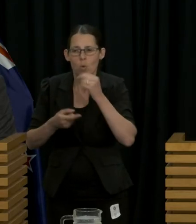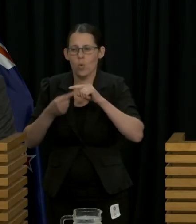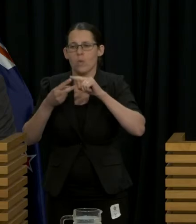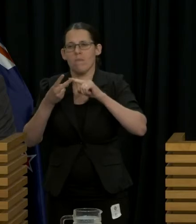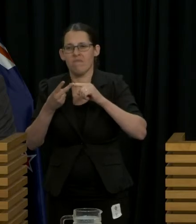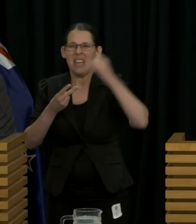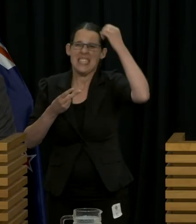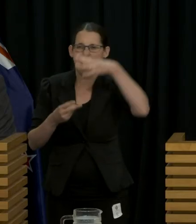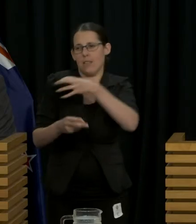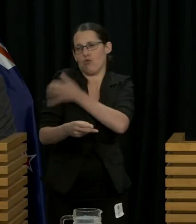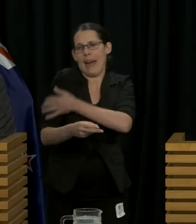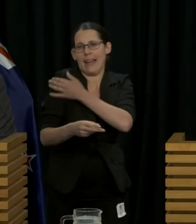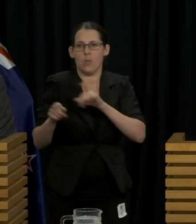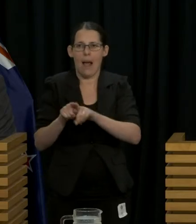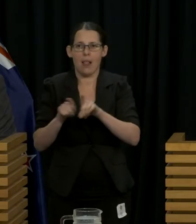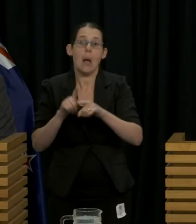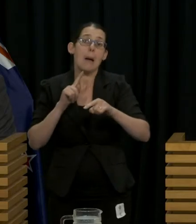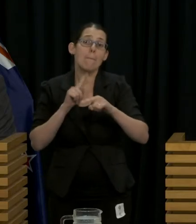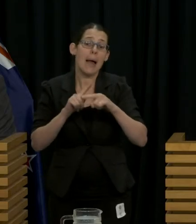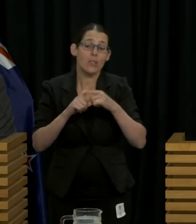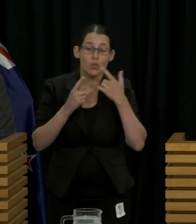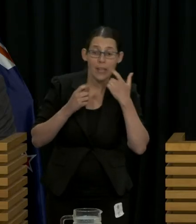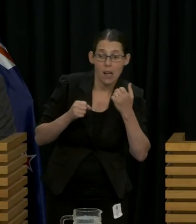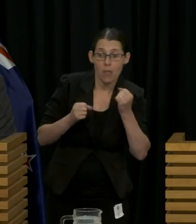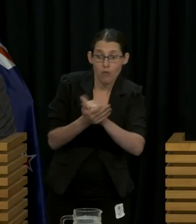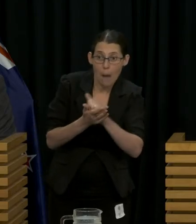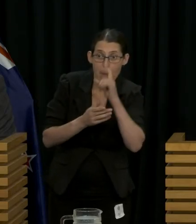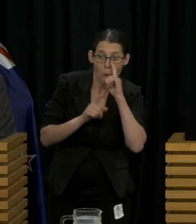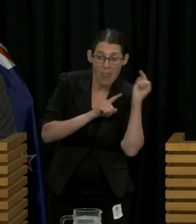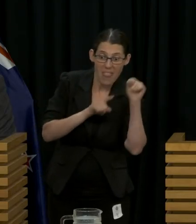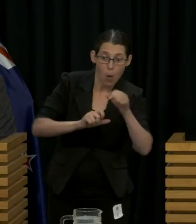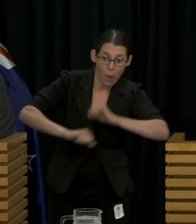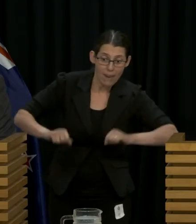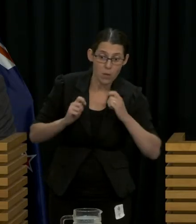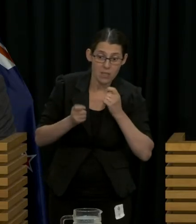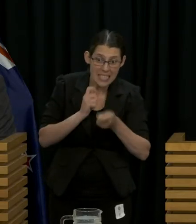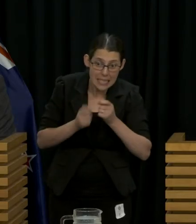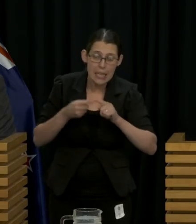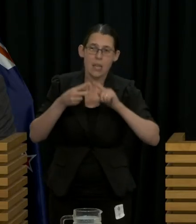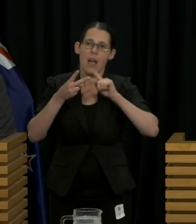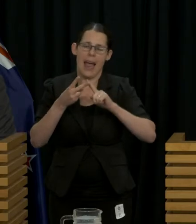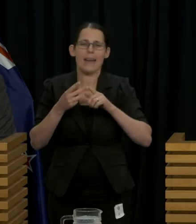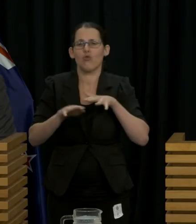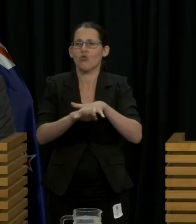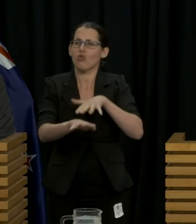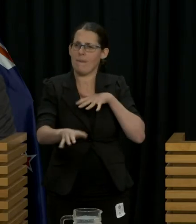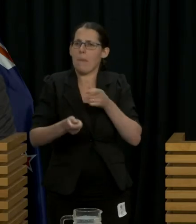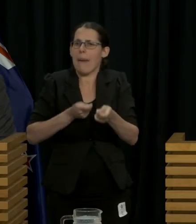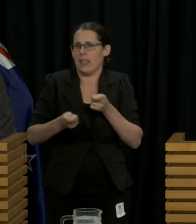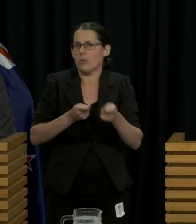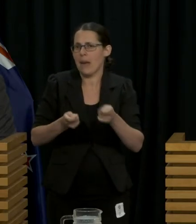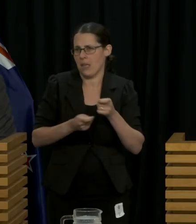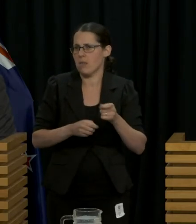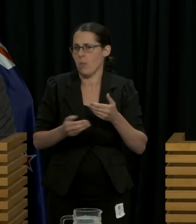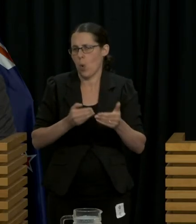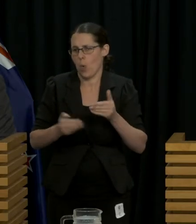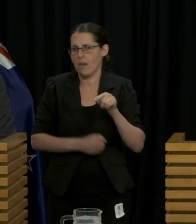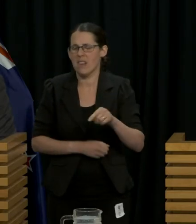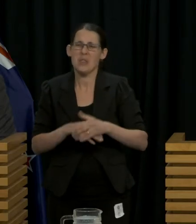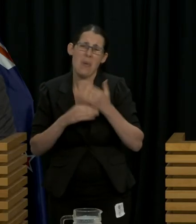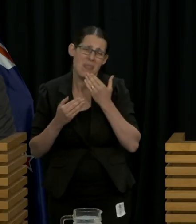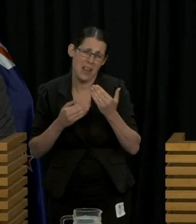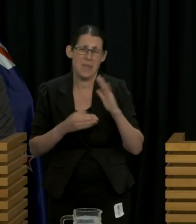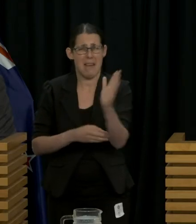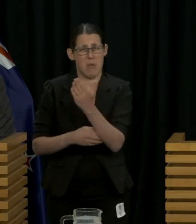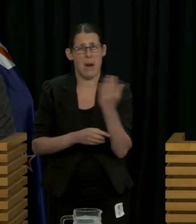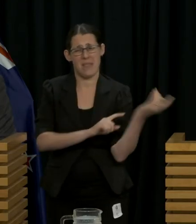right people are there waiting for testing, and there is traffic management in place. So thank you to everyone who is turning up to be tested to help our efforts